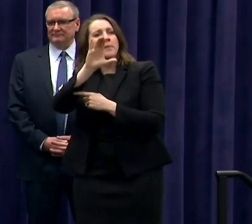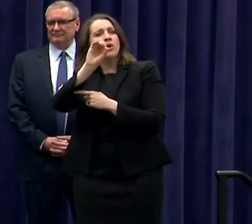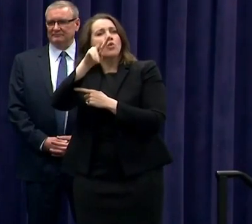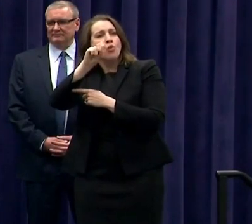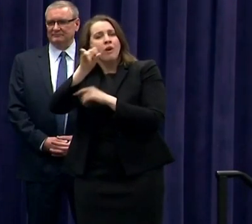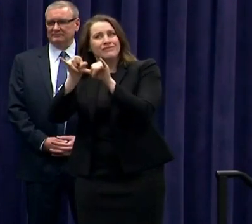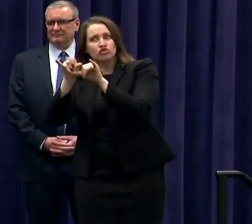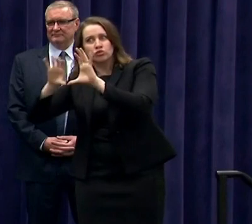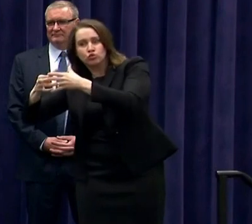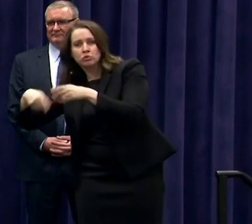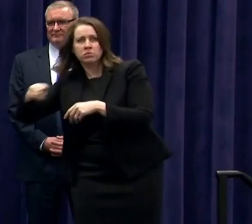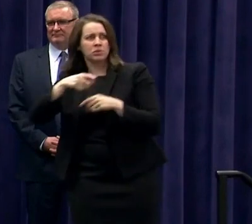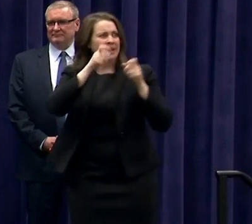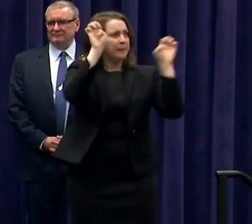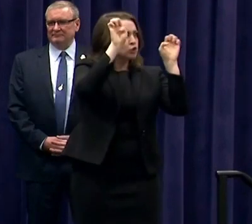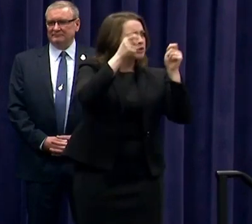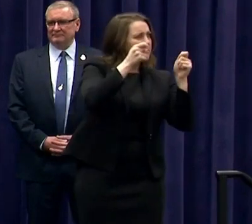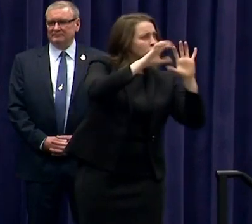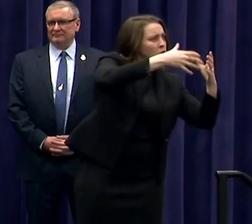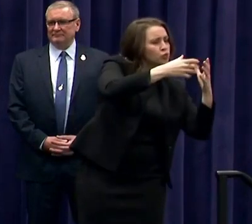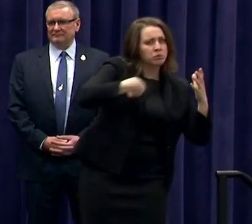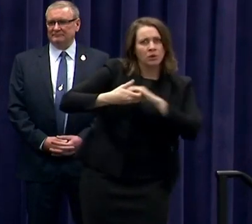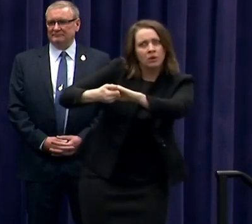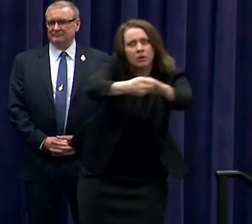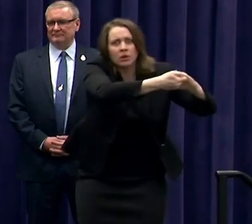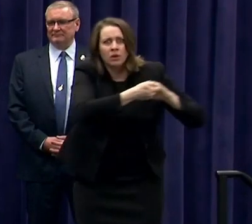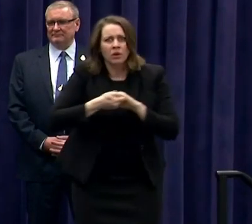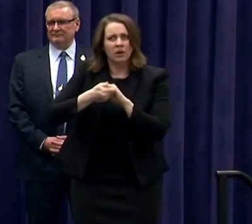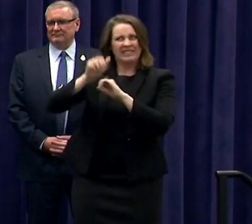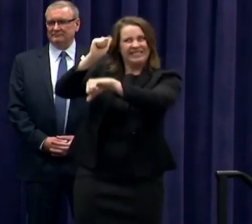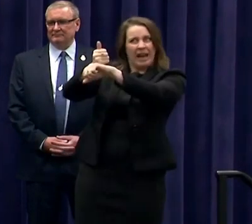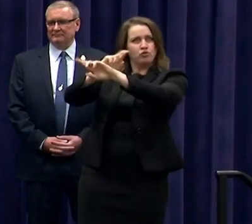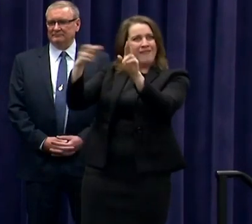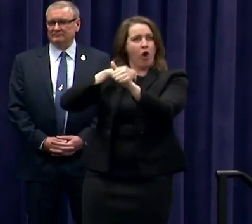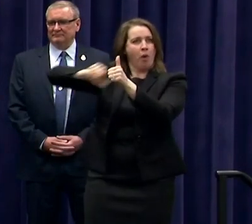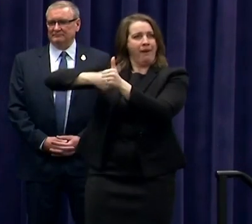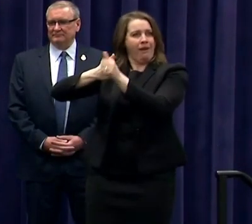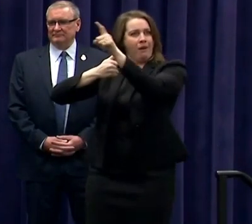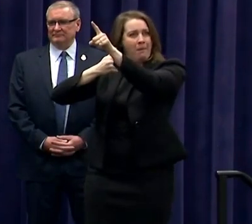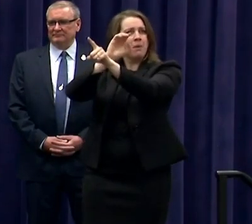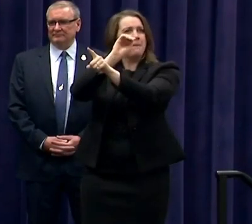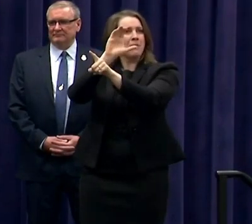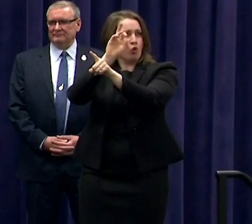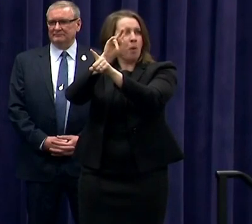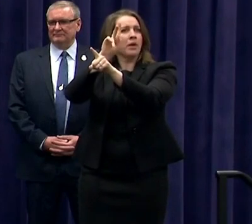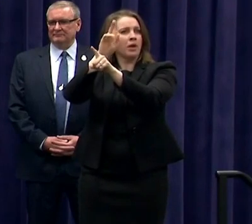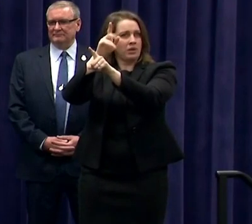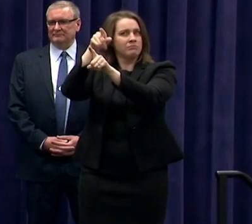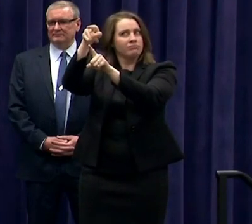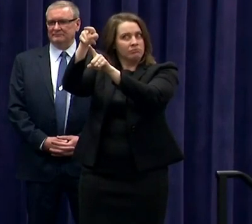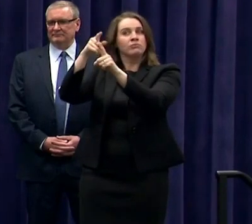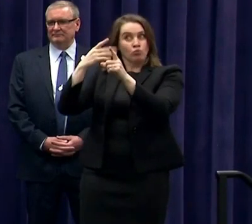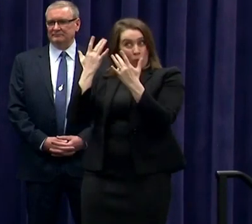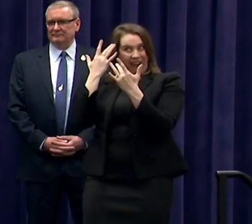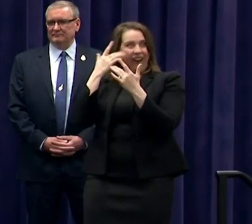Emergency Management to make sure that we get that alternative facility set up as quickly as possible so we meet the